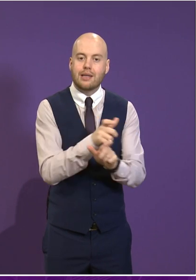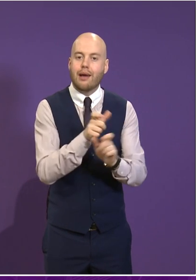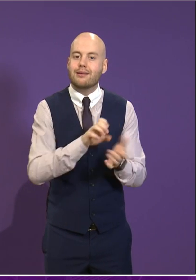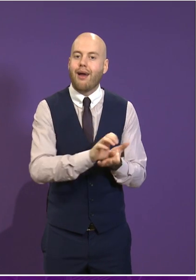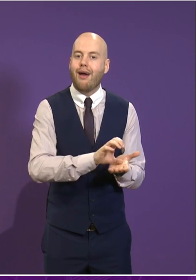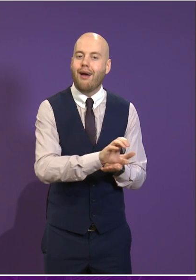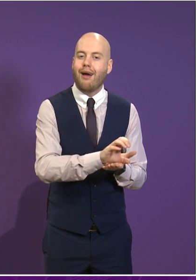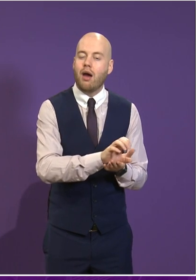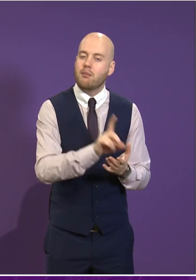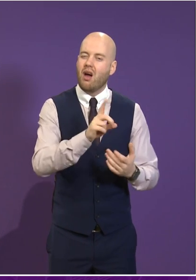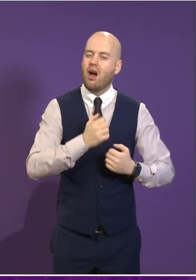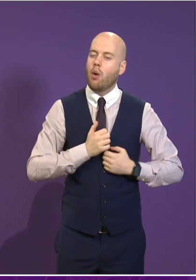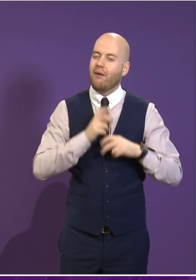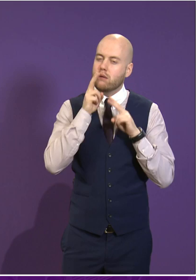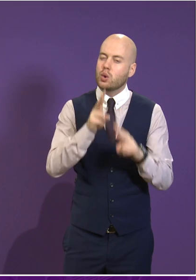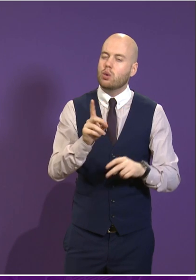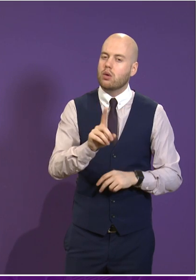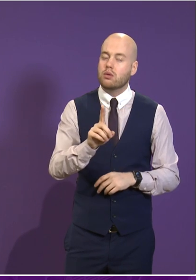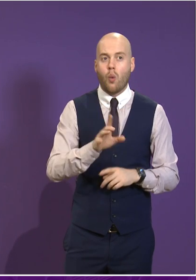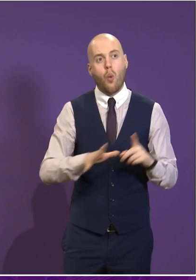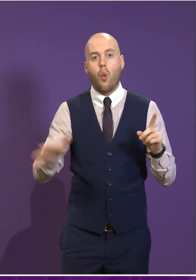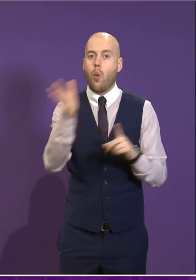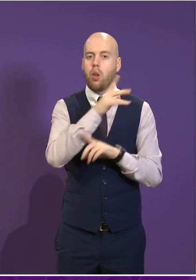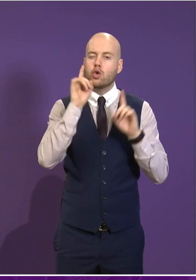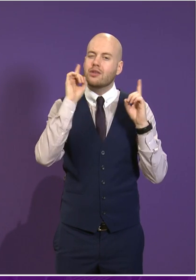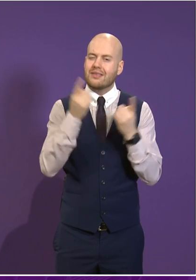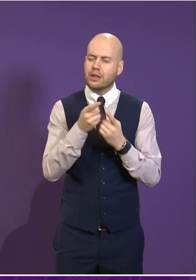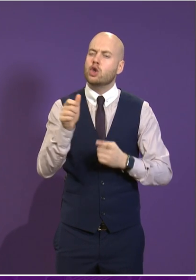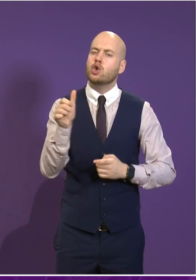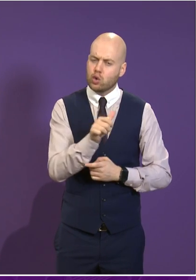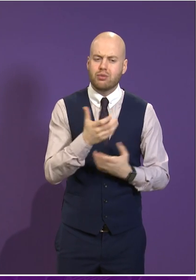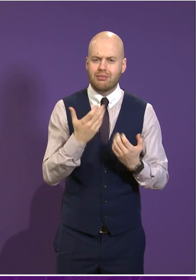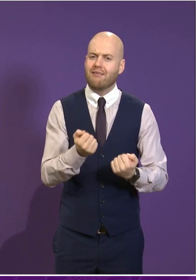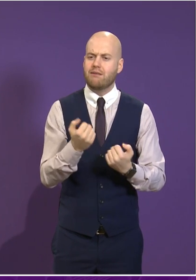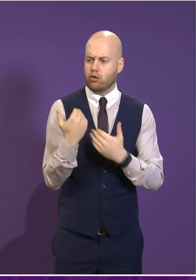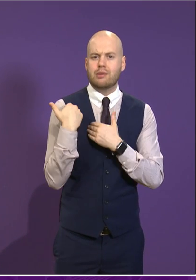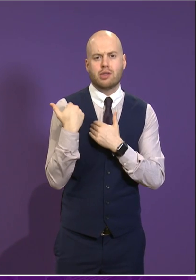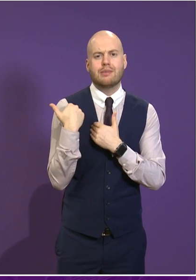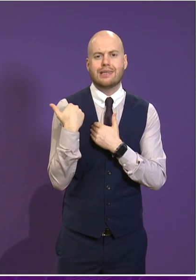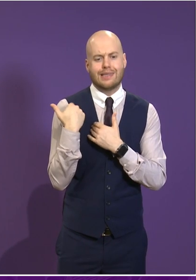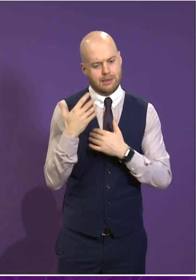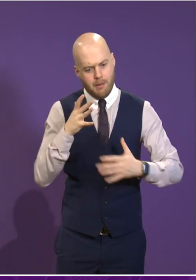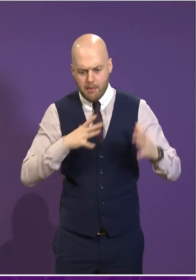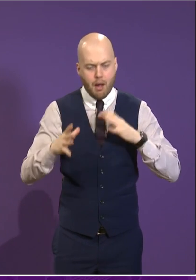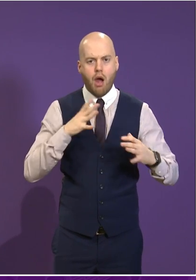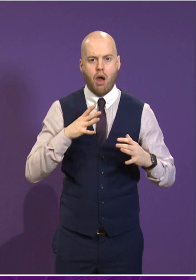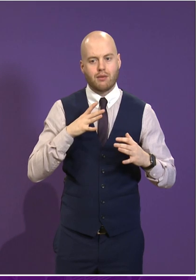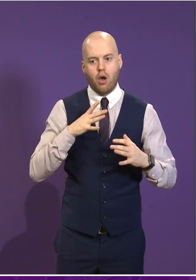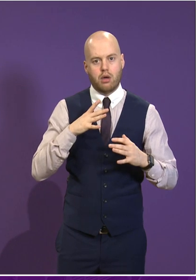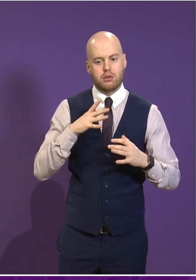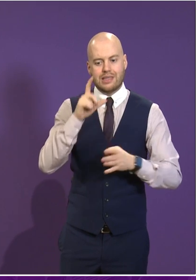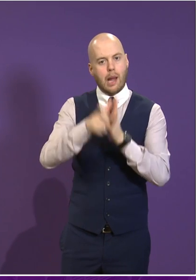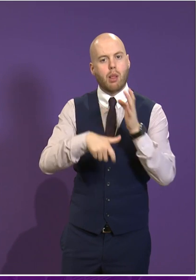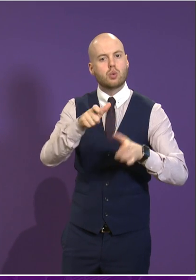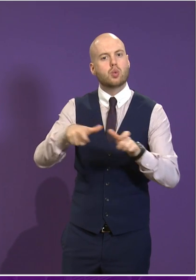view was that all institutions have a responsibility to, you know, to be prepared for students with a disability, and that